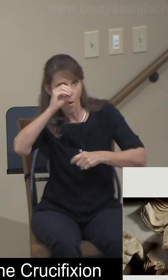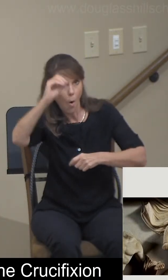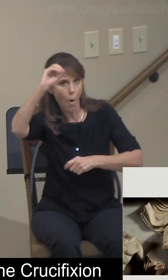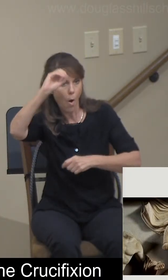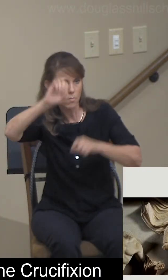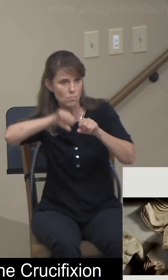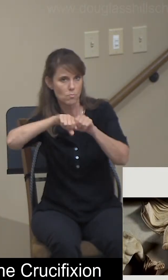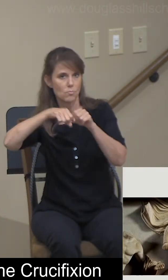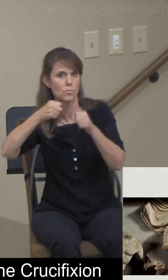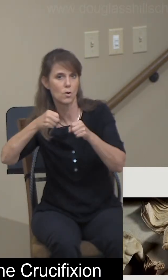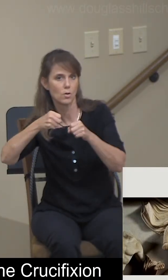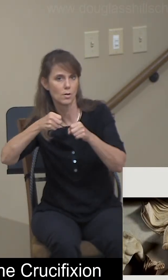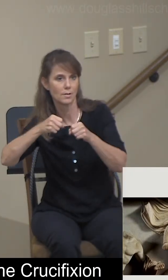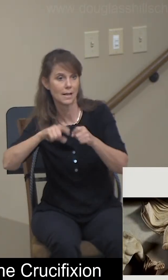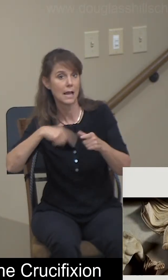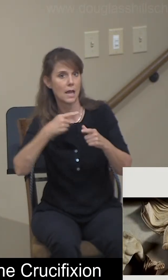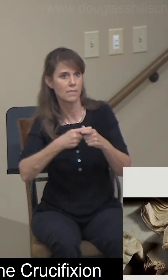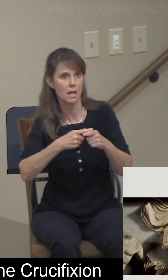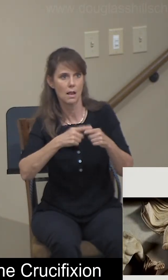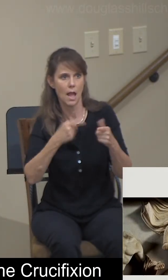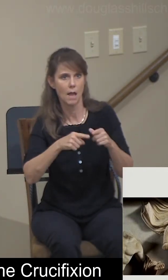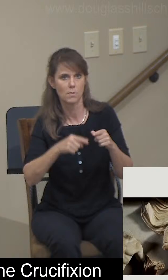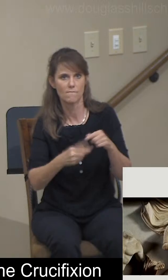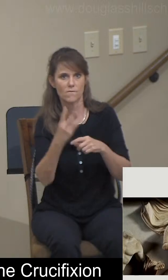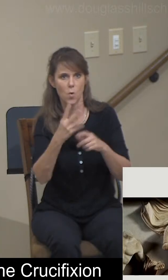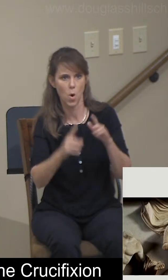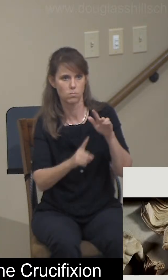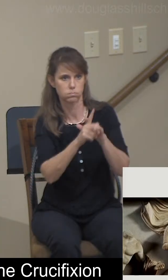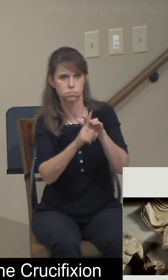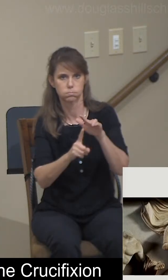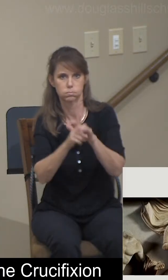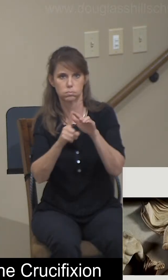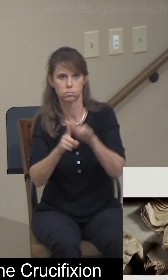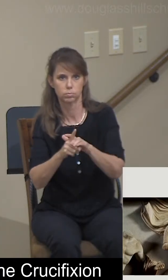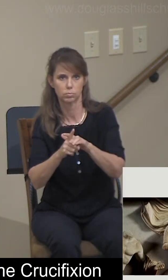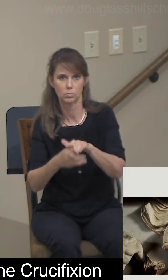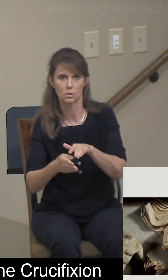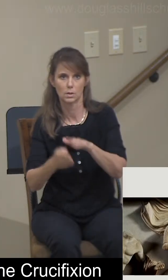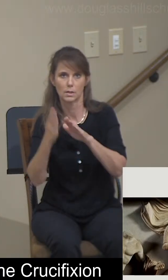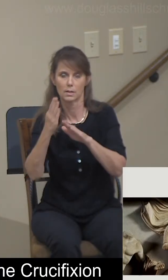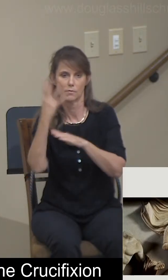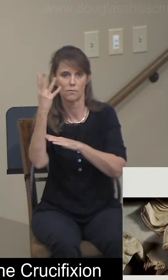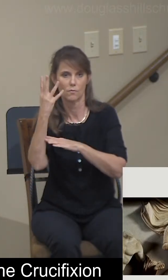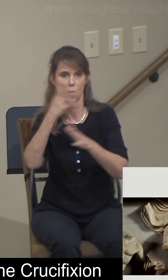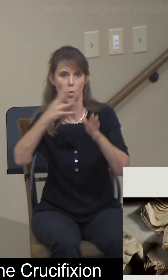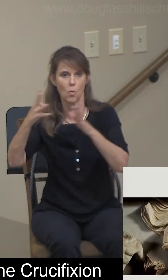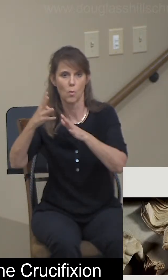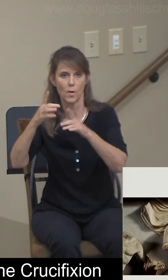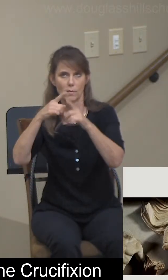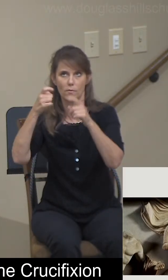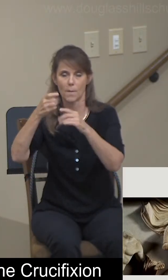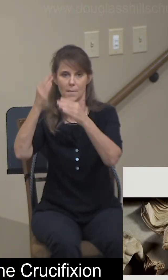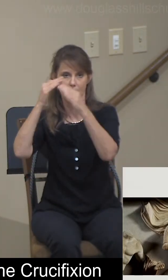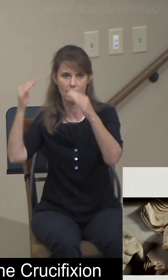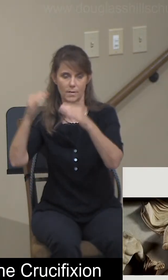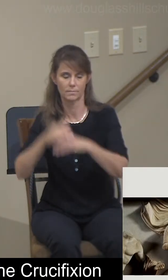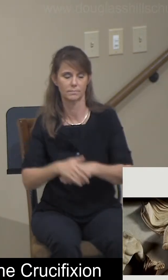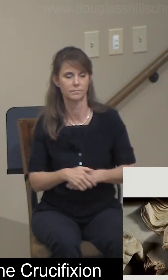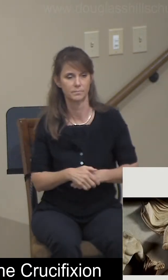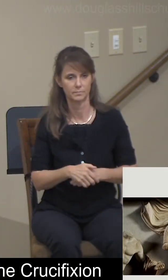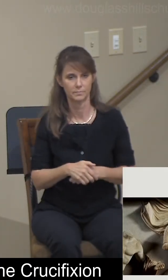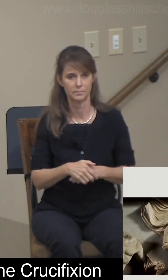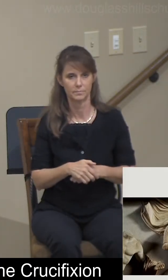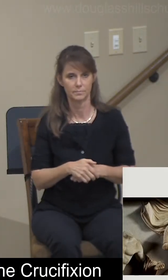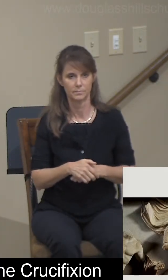it there came up four conspicuous horns toward the four winds of heaven. Skip down to verse 20, where we get the interpretation